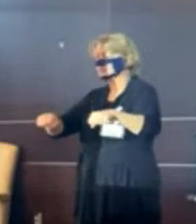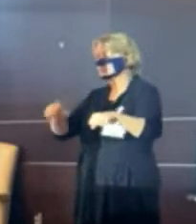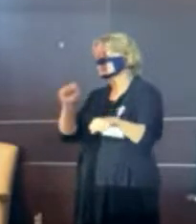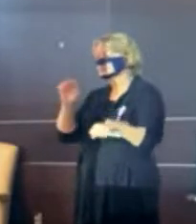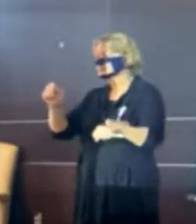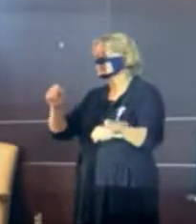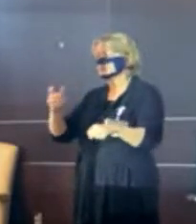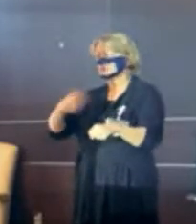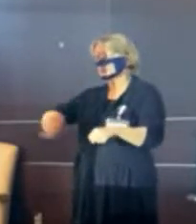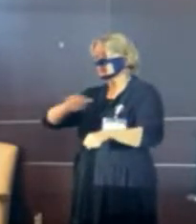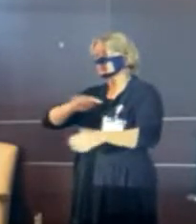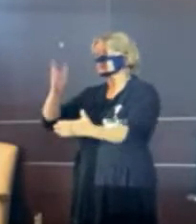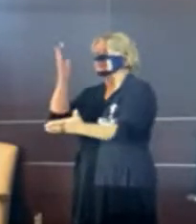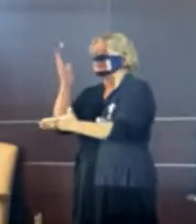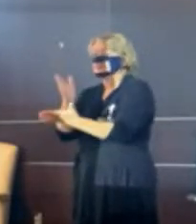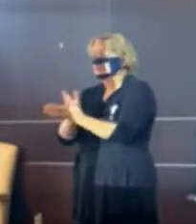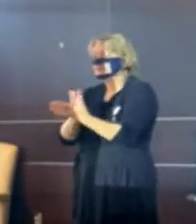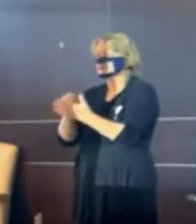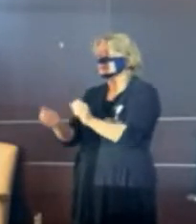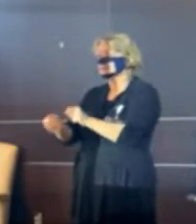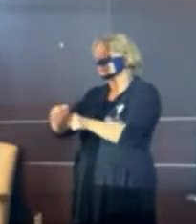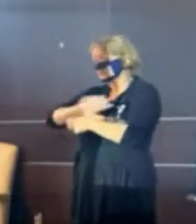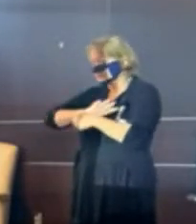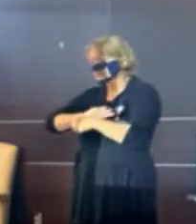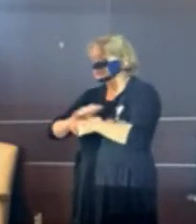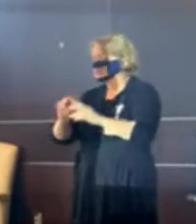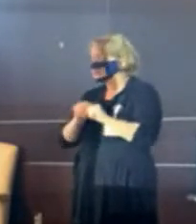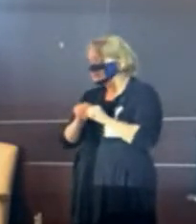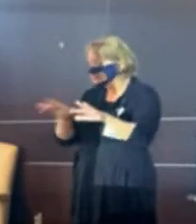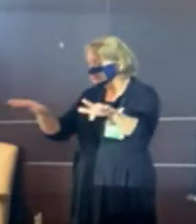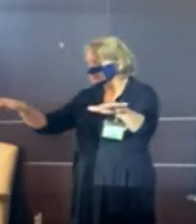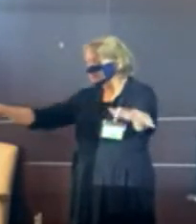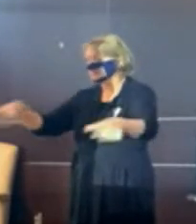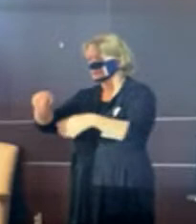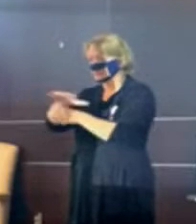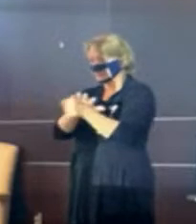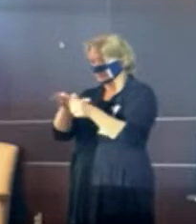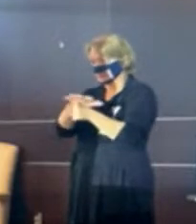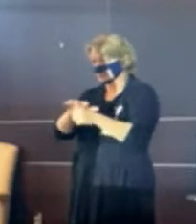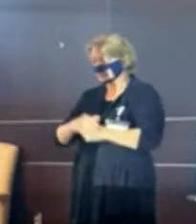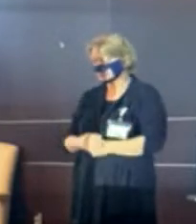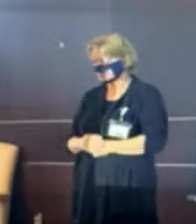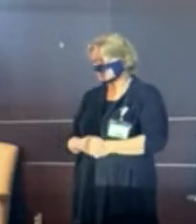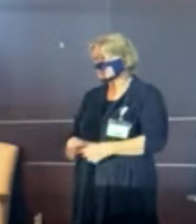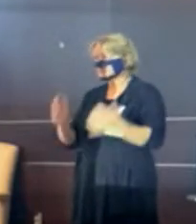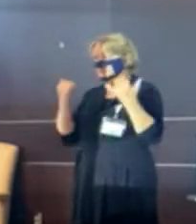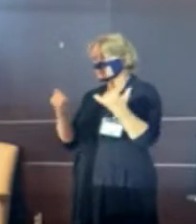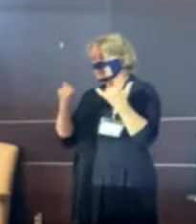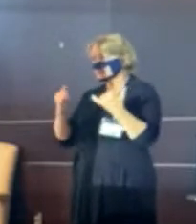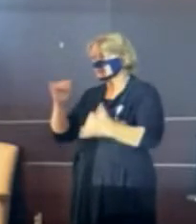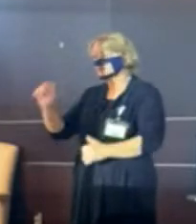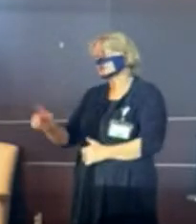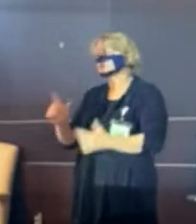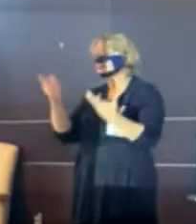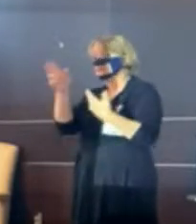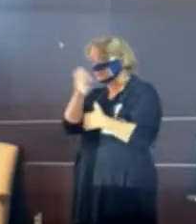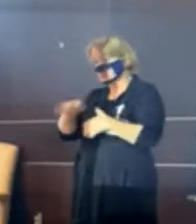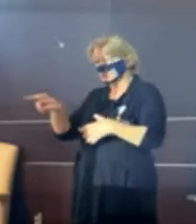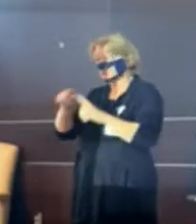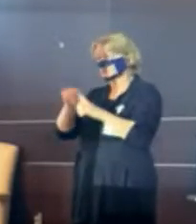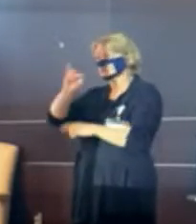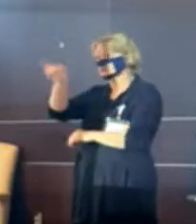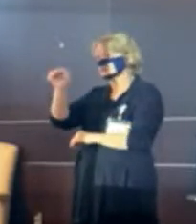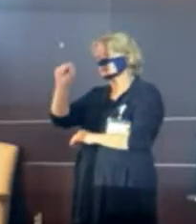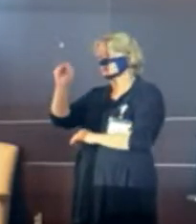really stop the spread of COVID-19 across our region. At this time, I want to turn it over to Jamie Swift, our Chief Infection